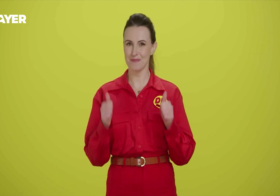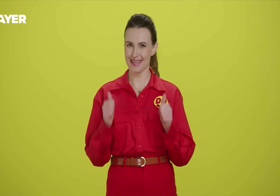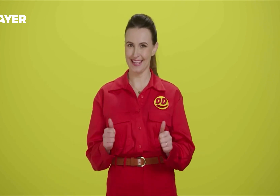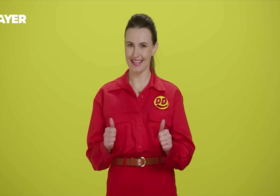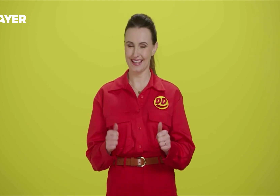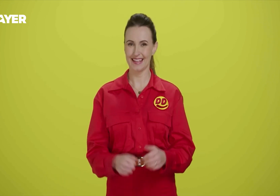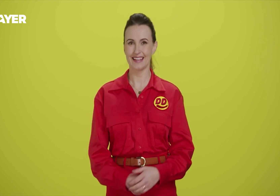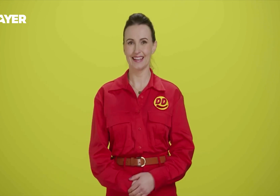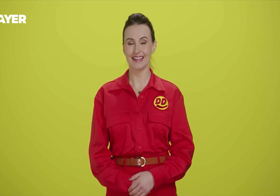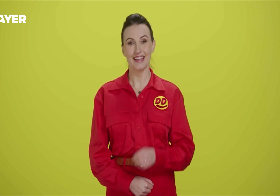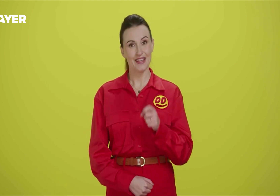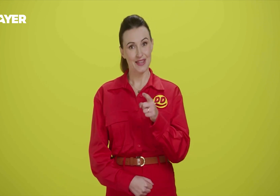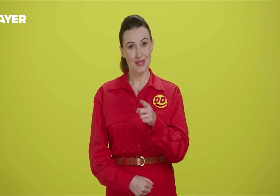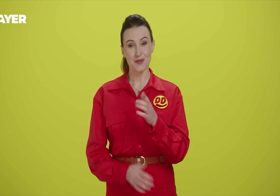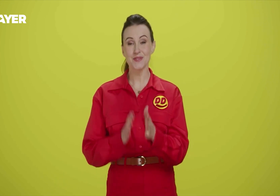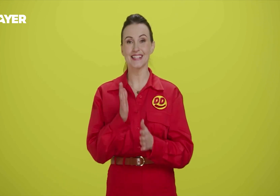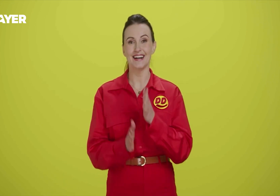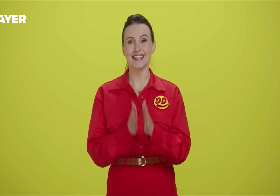Happy. You sign.